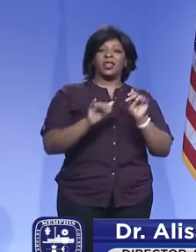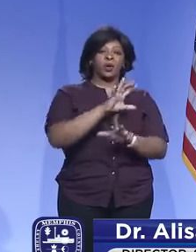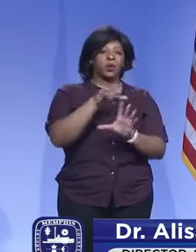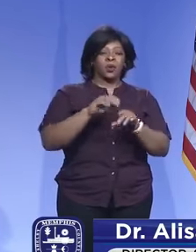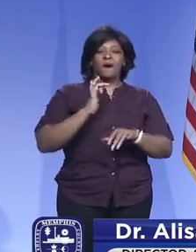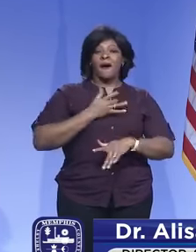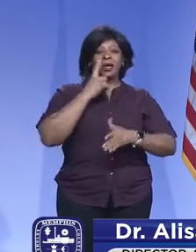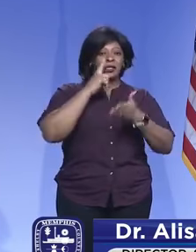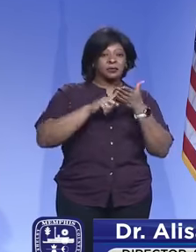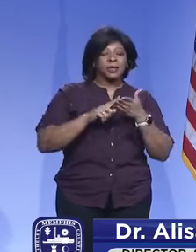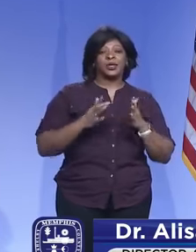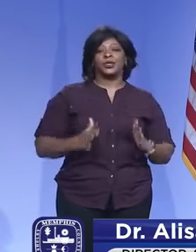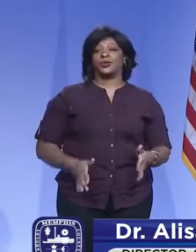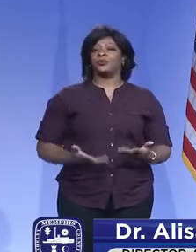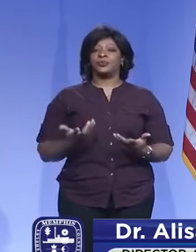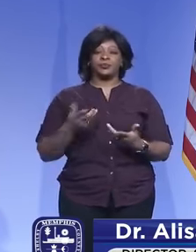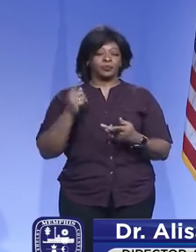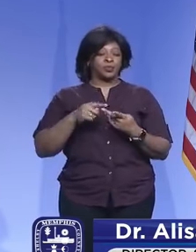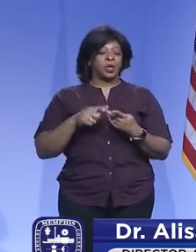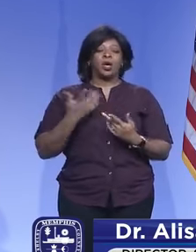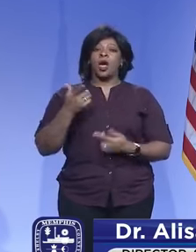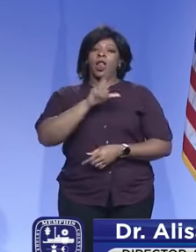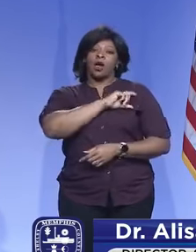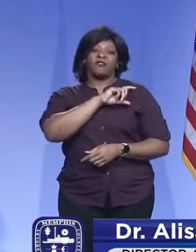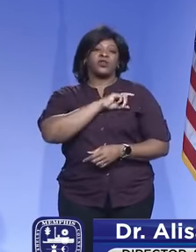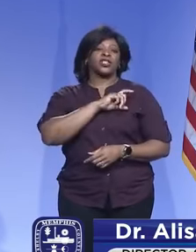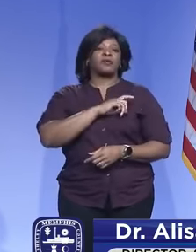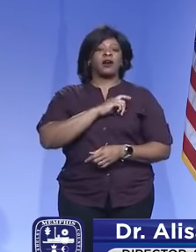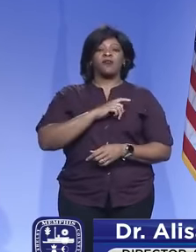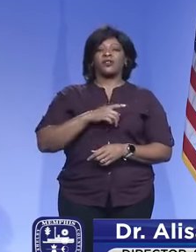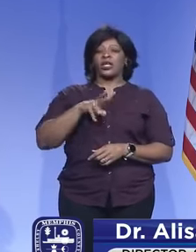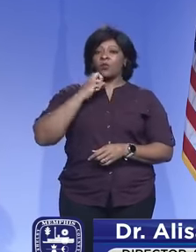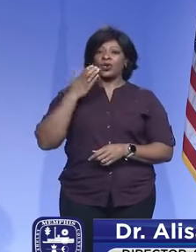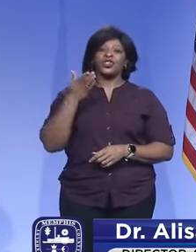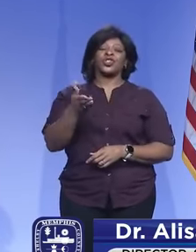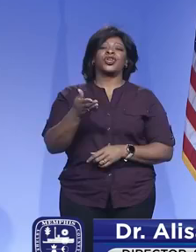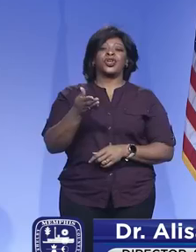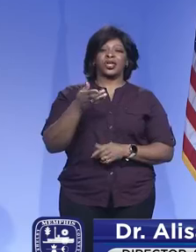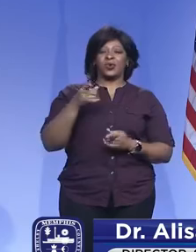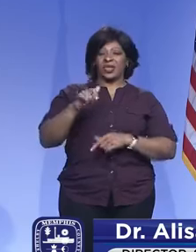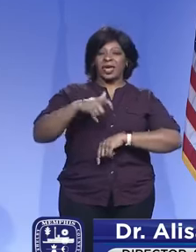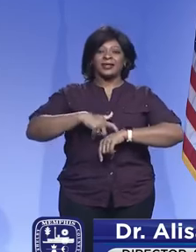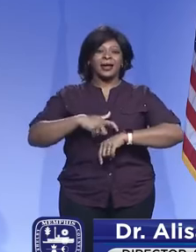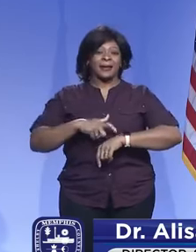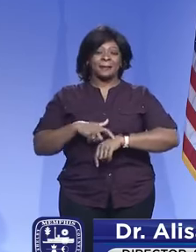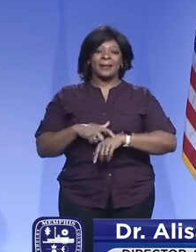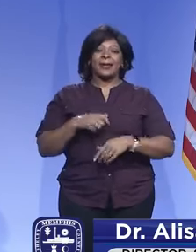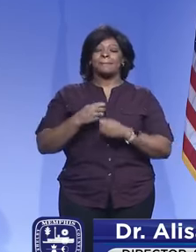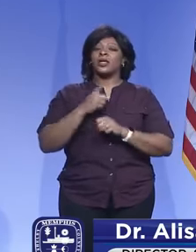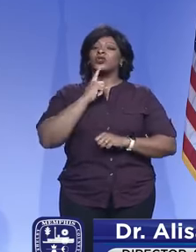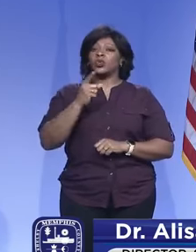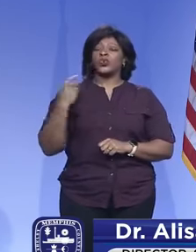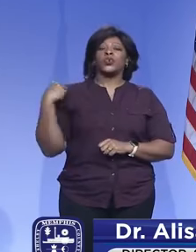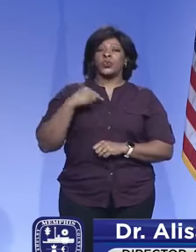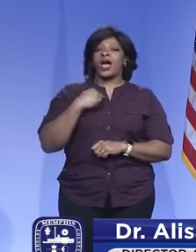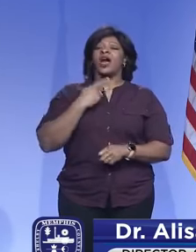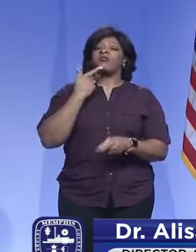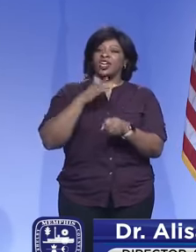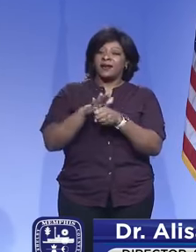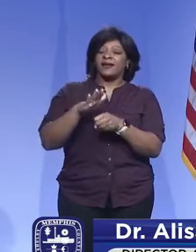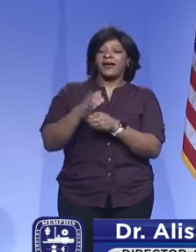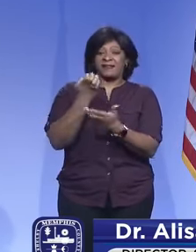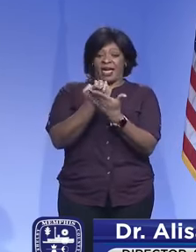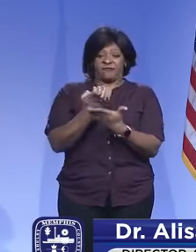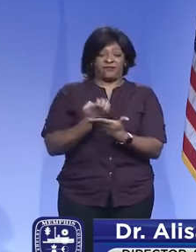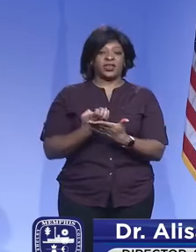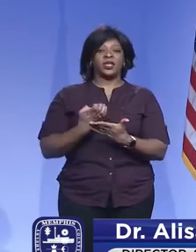our inspectors. There's also some law enforcement officers that were there at a certain point, and making sure that we have sufficient